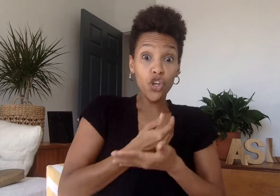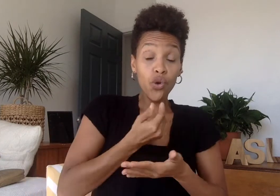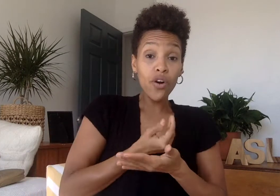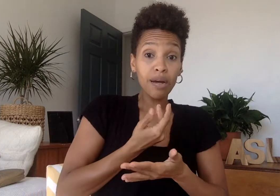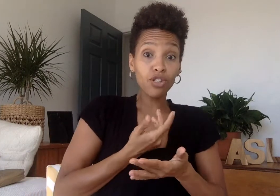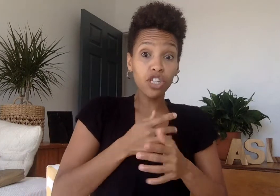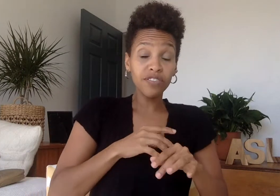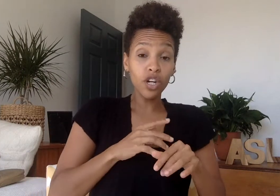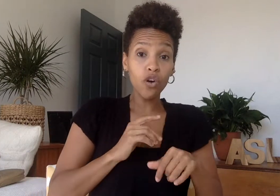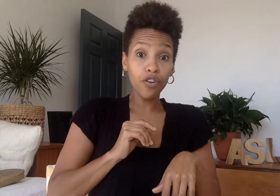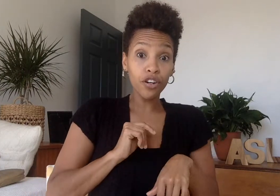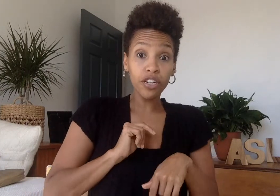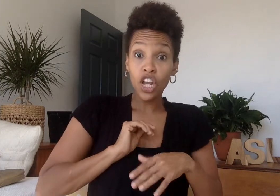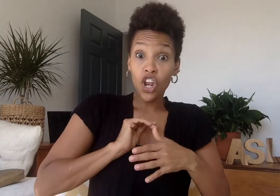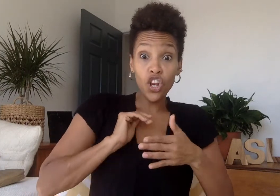new, and I'm shifting over,